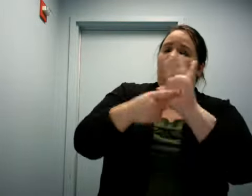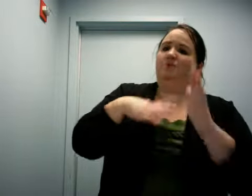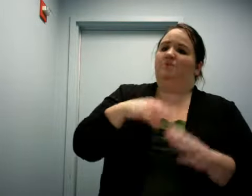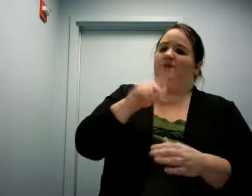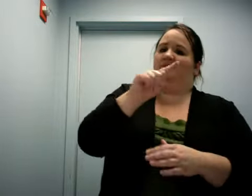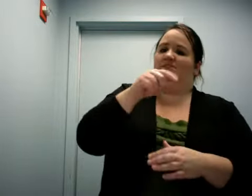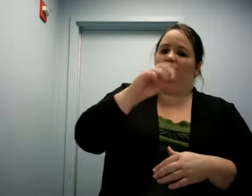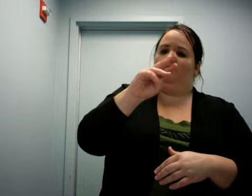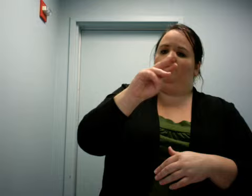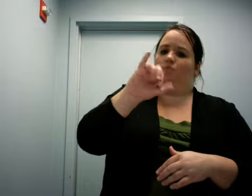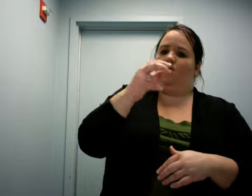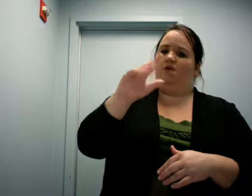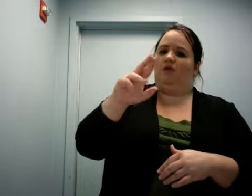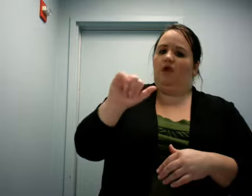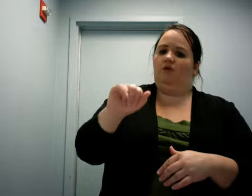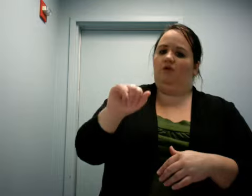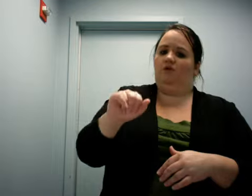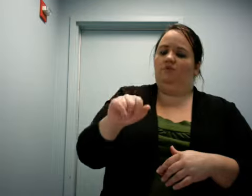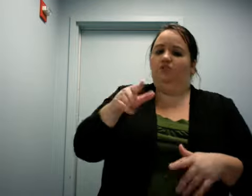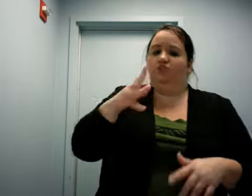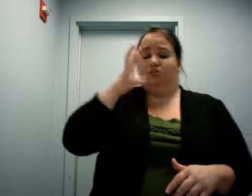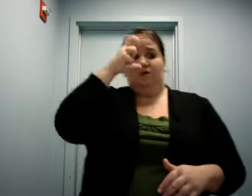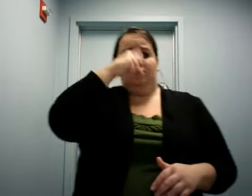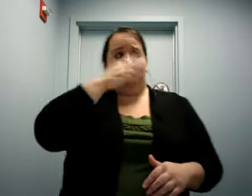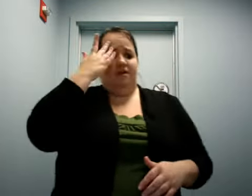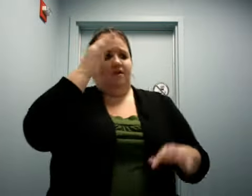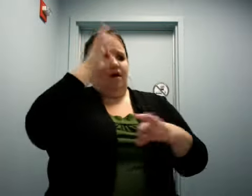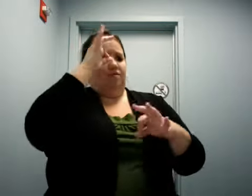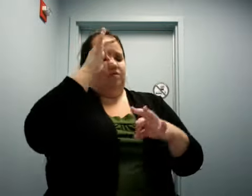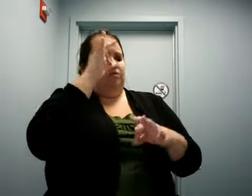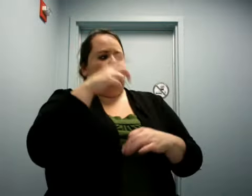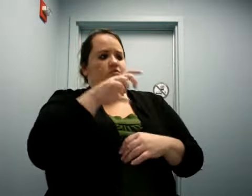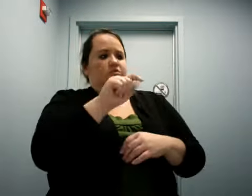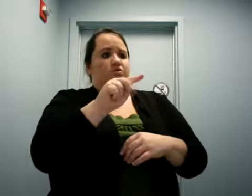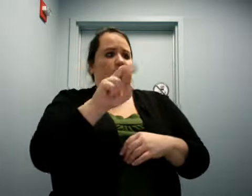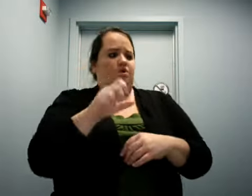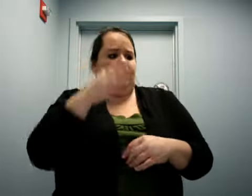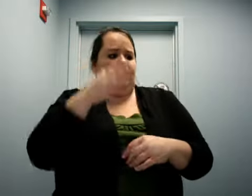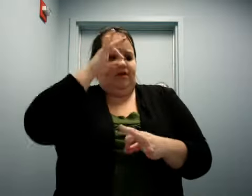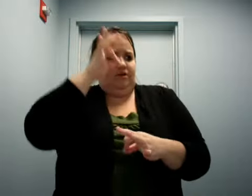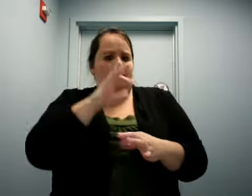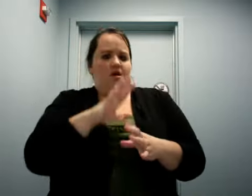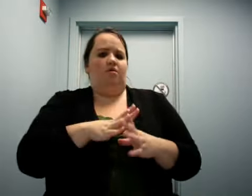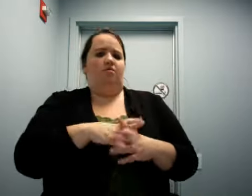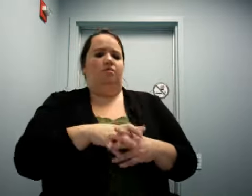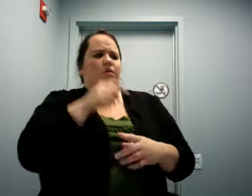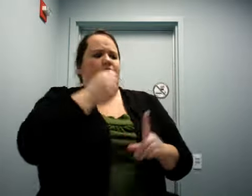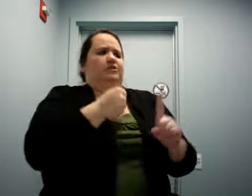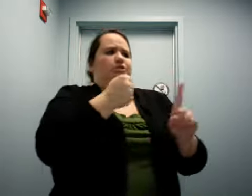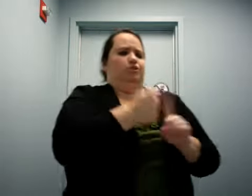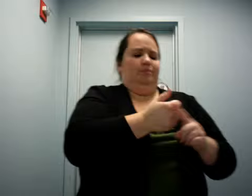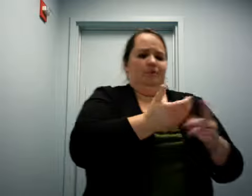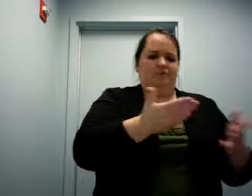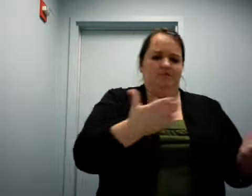She assumed that I did not know how to use a stove. What struck me was this. She had felt sorry for me even